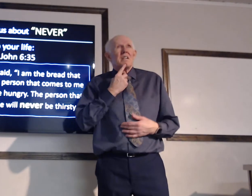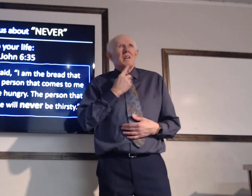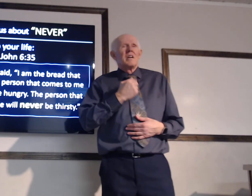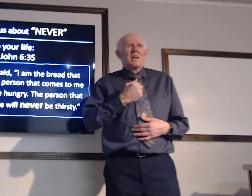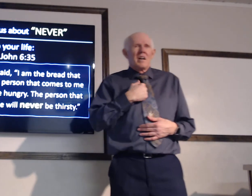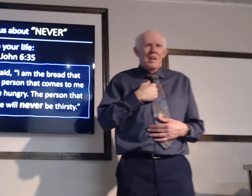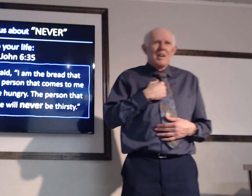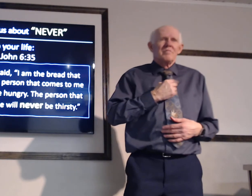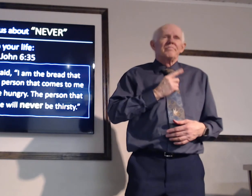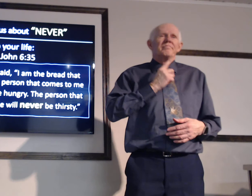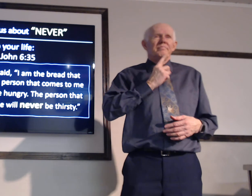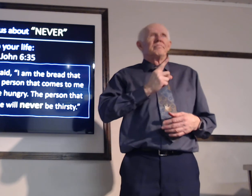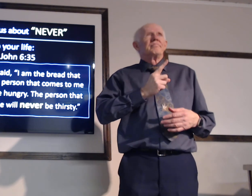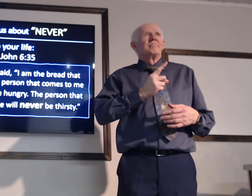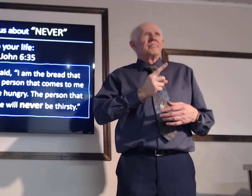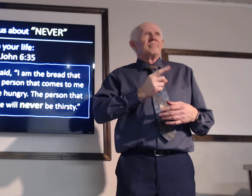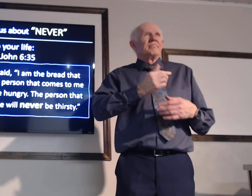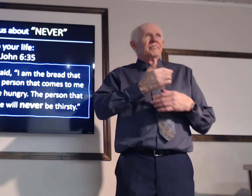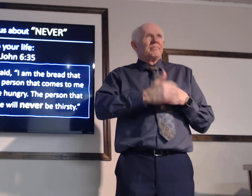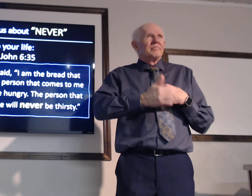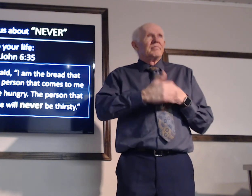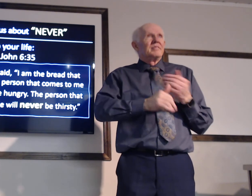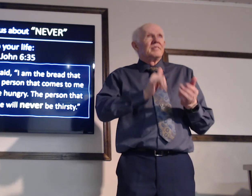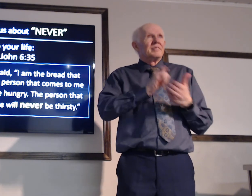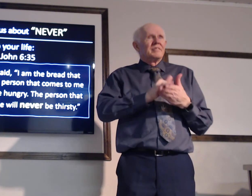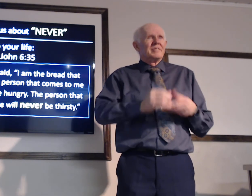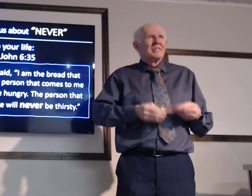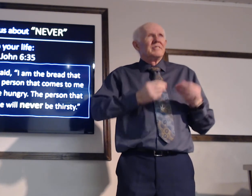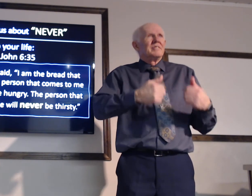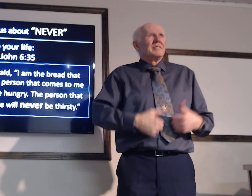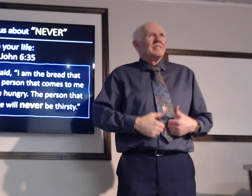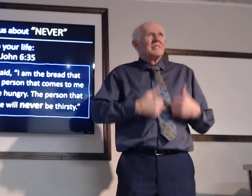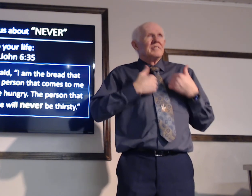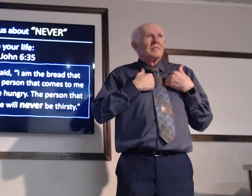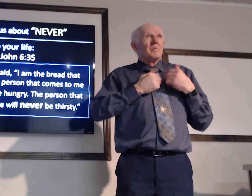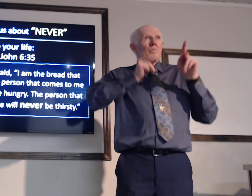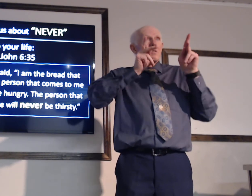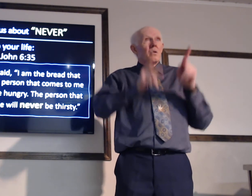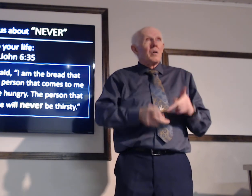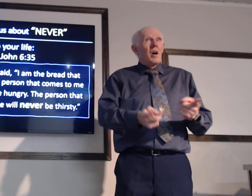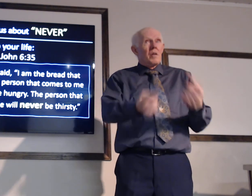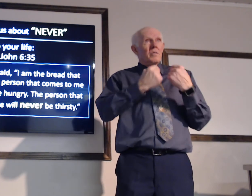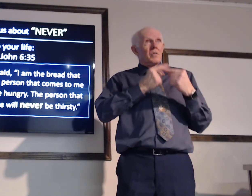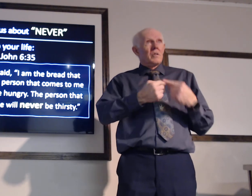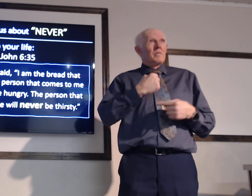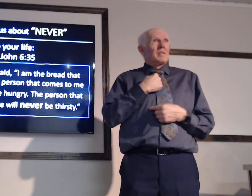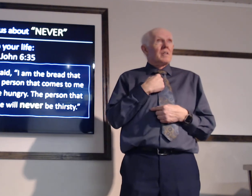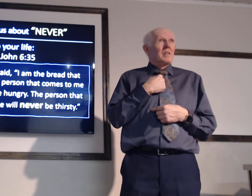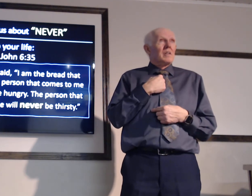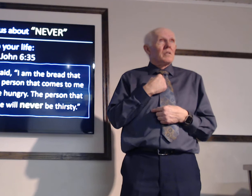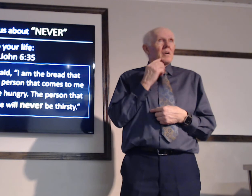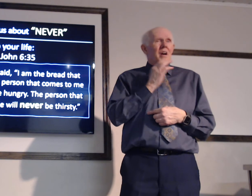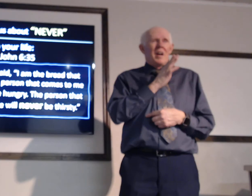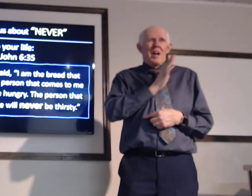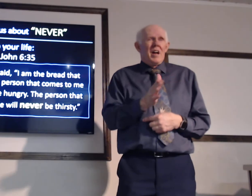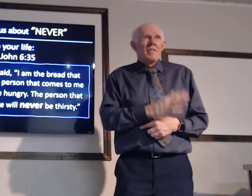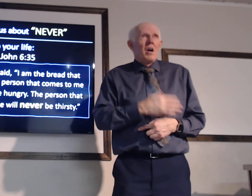Then Jesus said, I am the bread that gives life. The person that comes to me will never